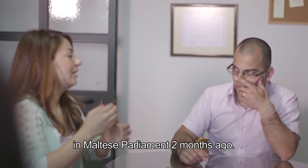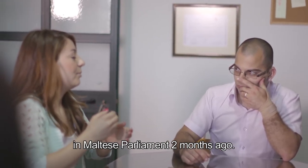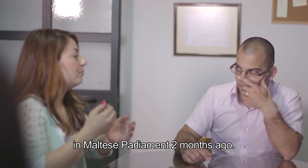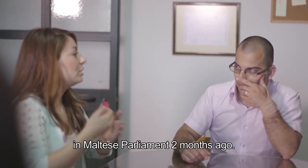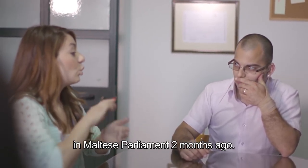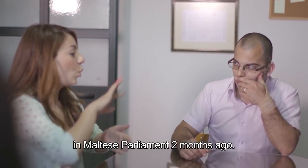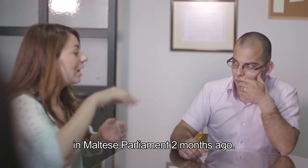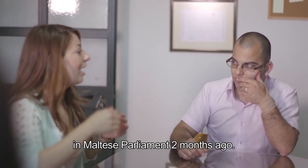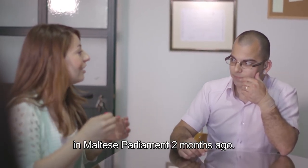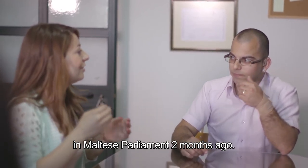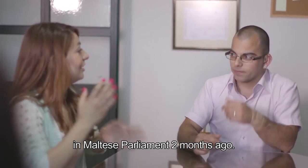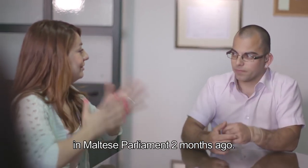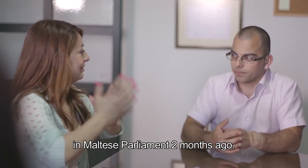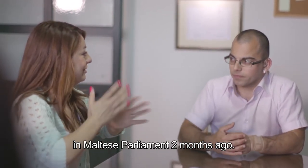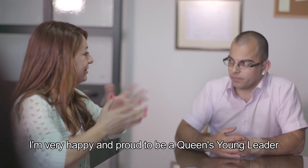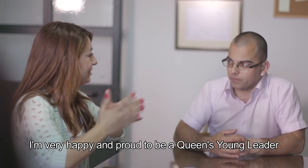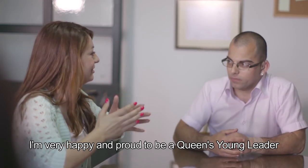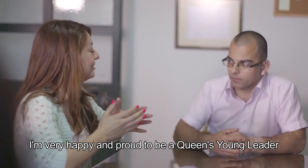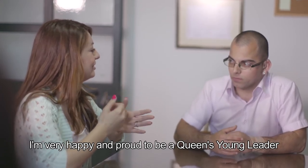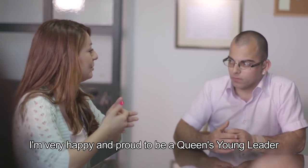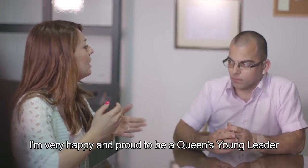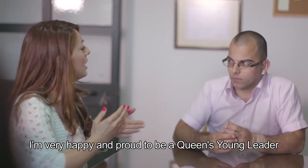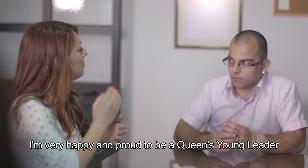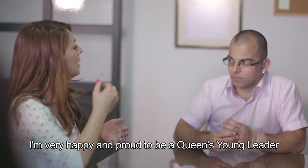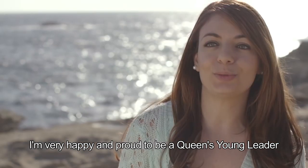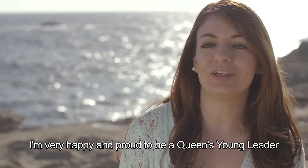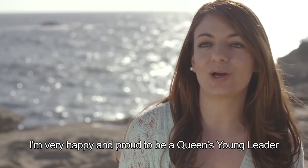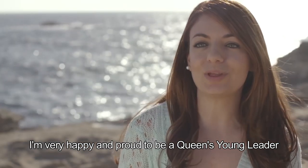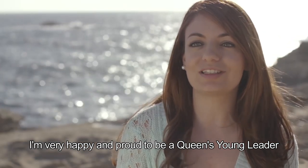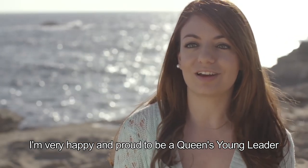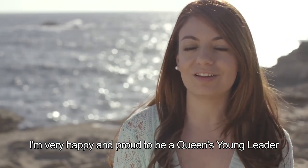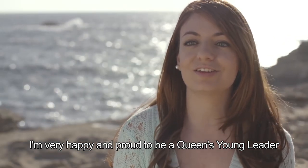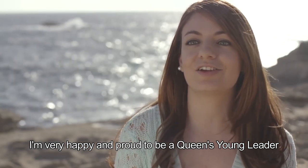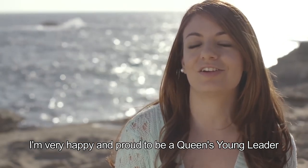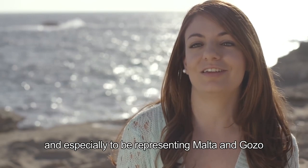Maltese parliament 2 months ago. I'm very happy and proud to be a Queensland leader, and